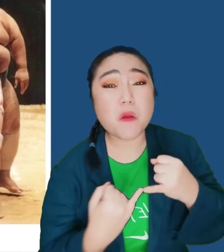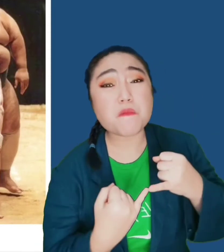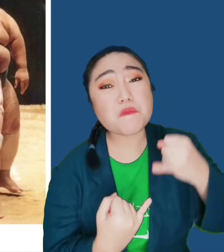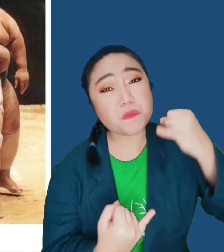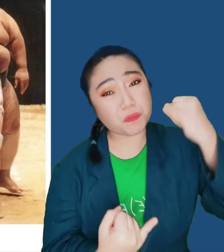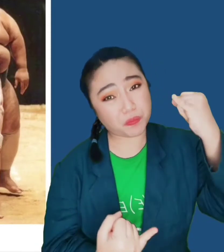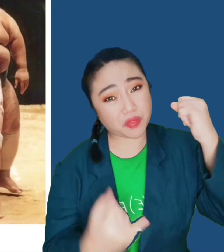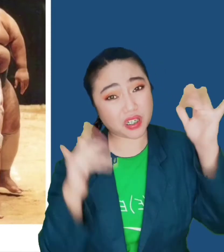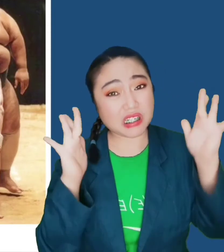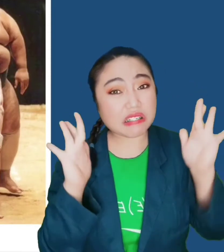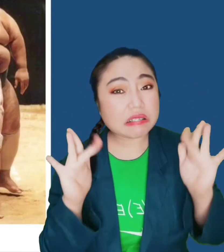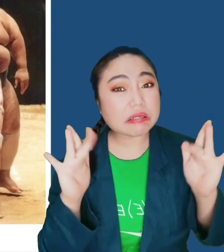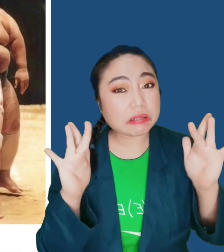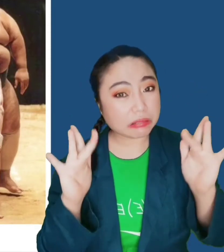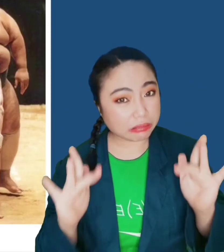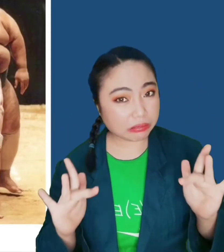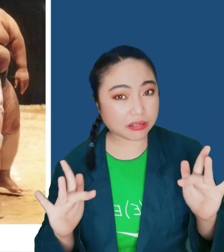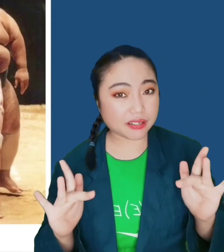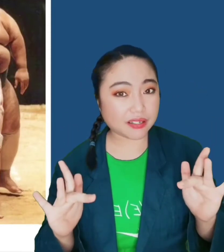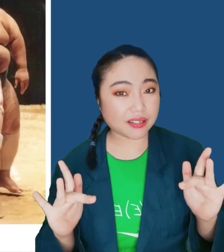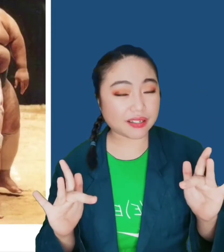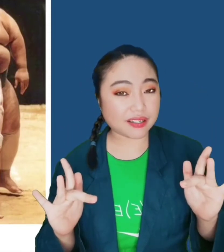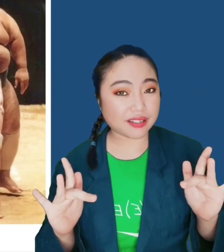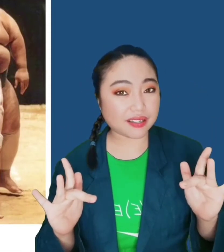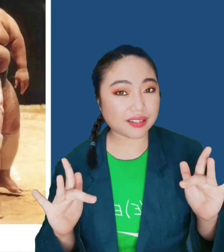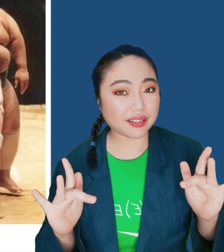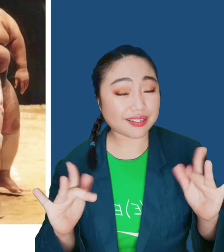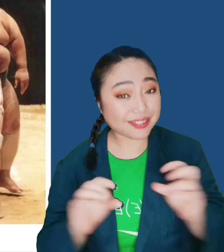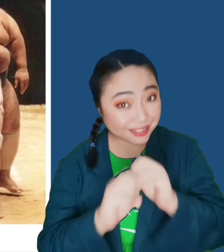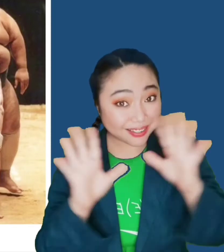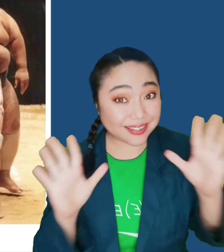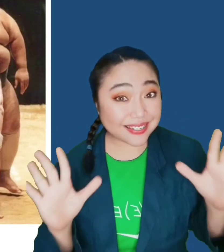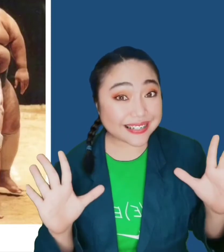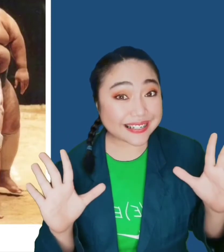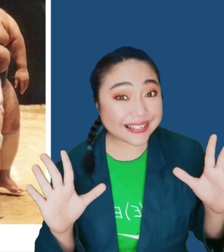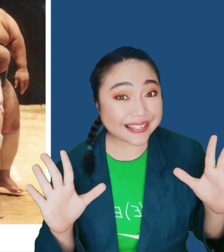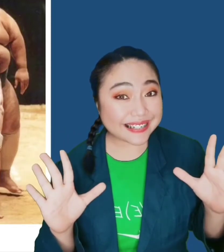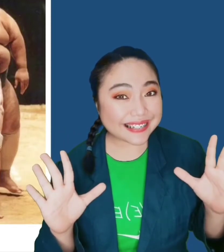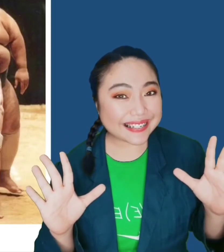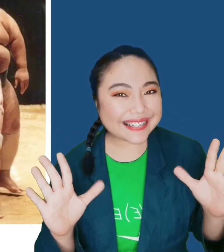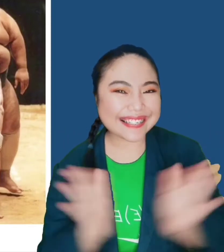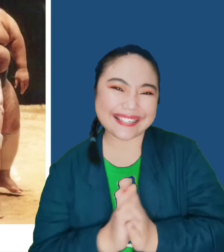he is thin. He is very light. Clear?